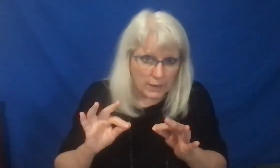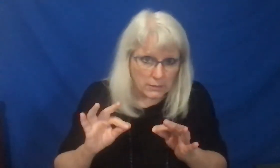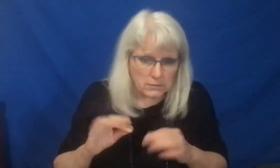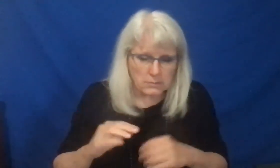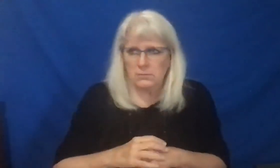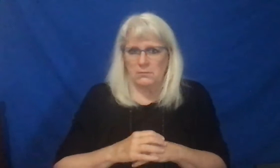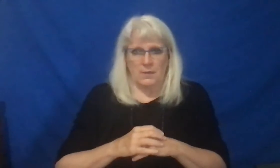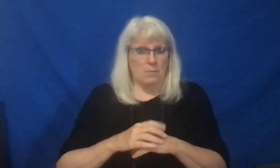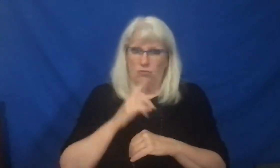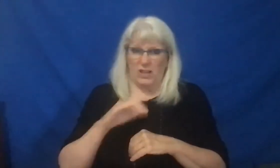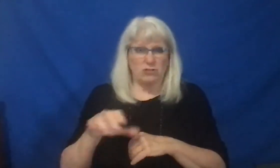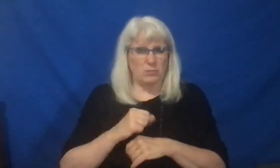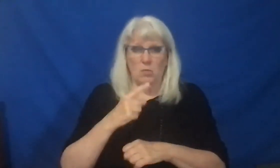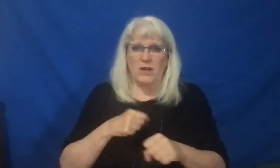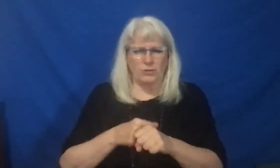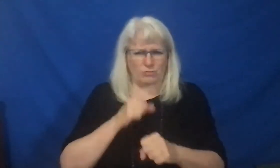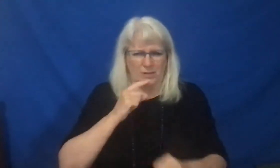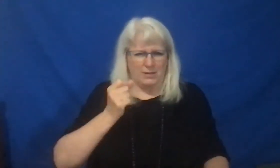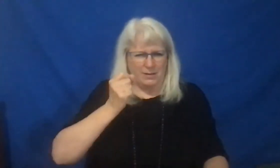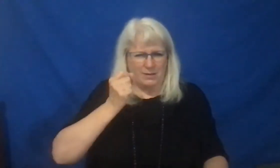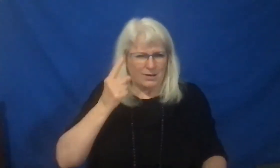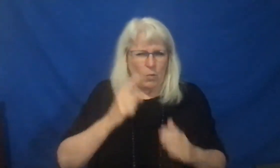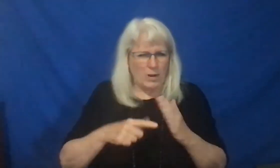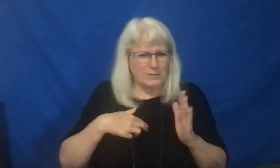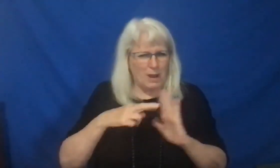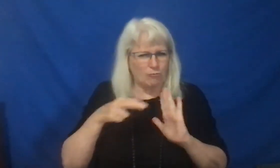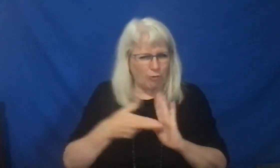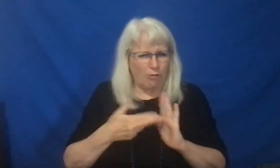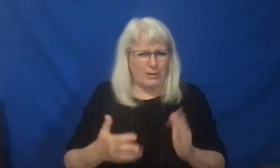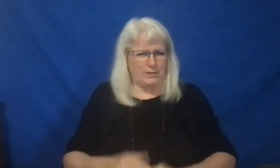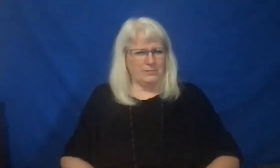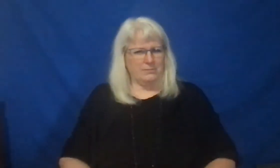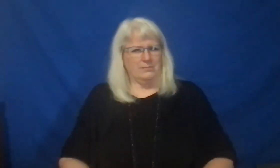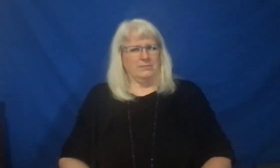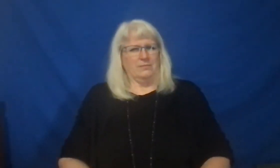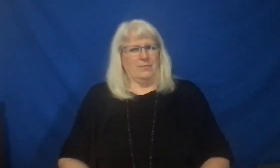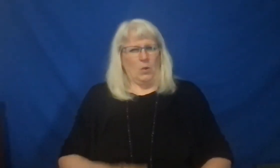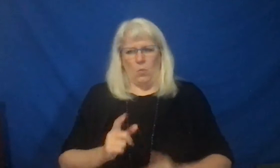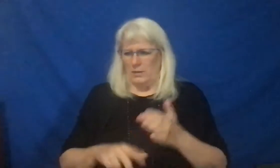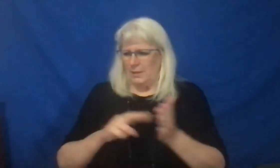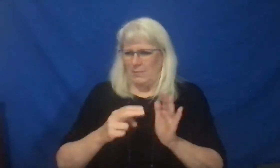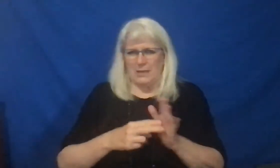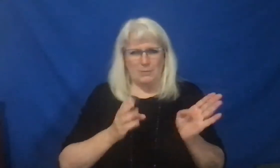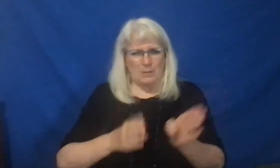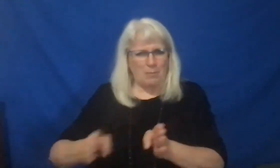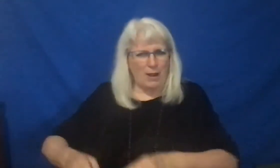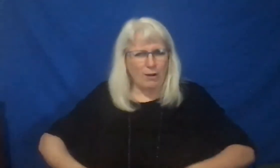fully understand what my role was and what it meant to be prepared for a board weekend, like a